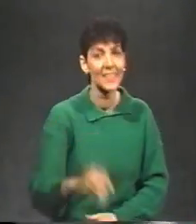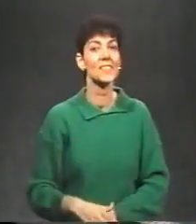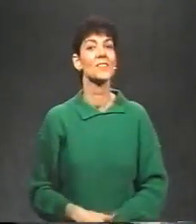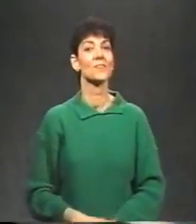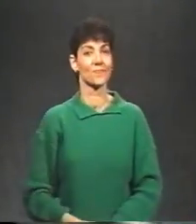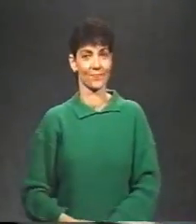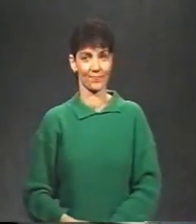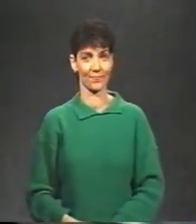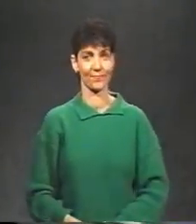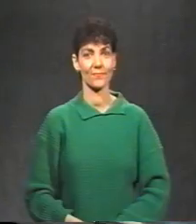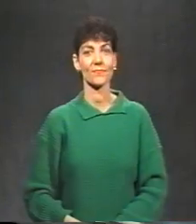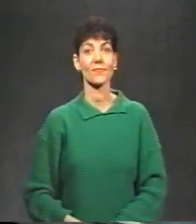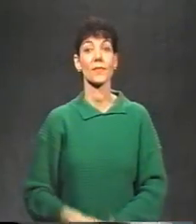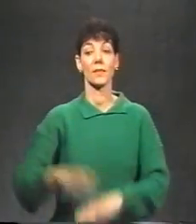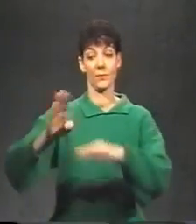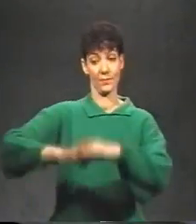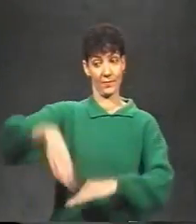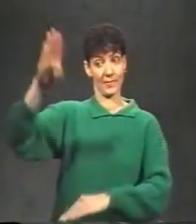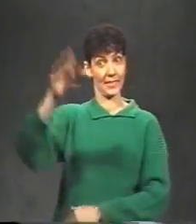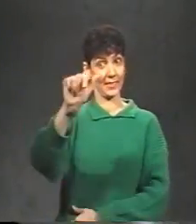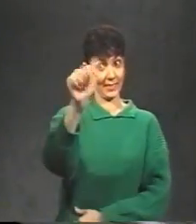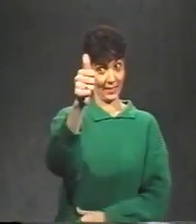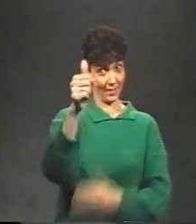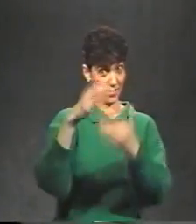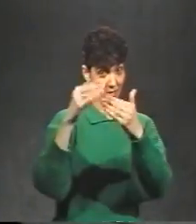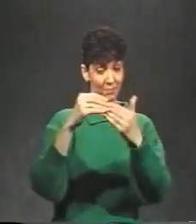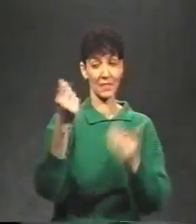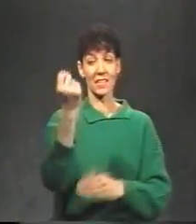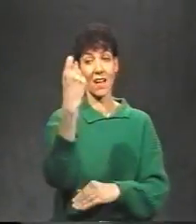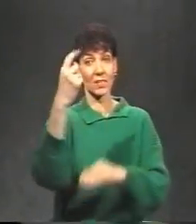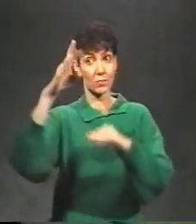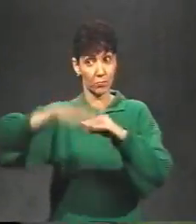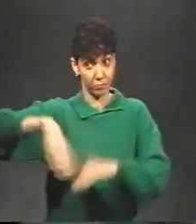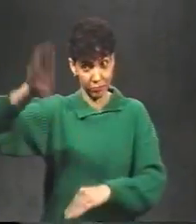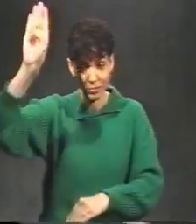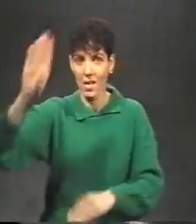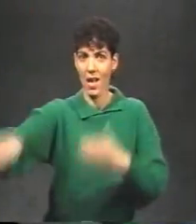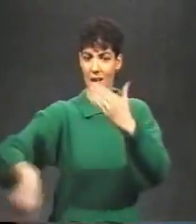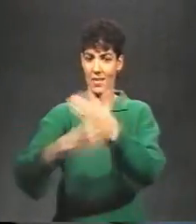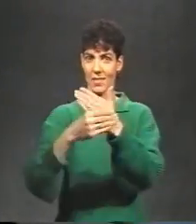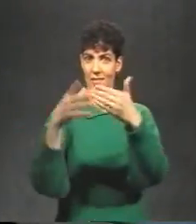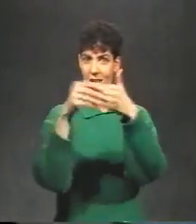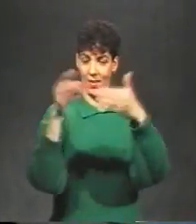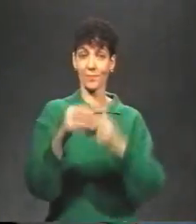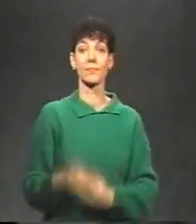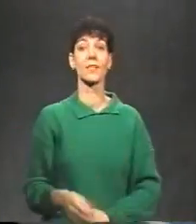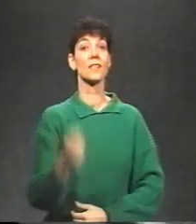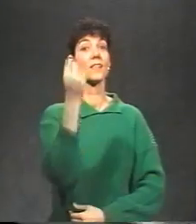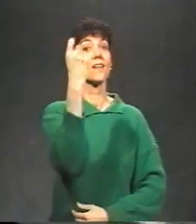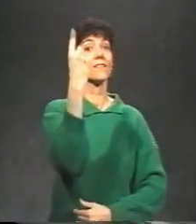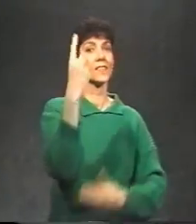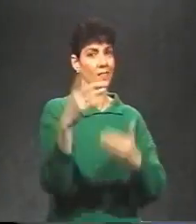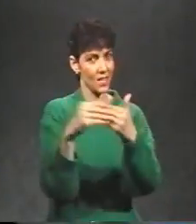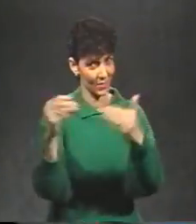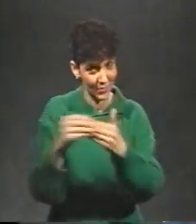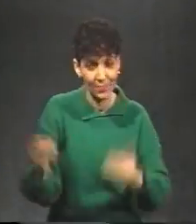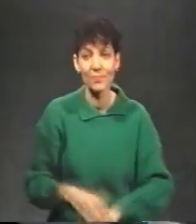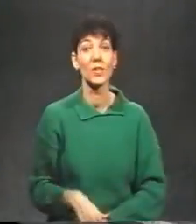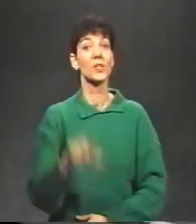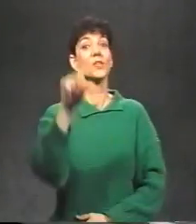the cents numbers are signed toward the signer. When you're talking about more than $10, you must add the sign for dollar